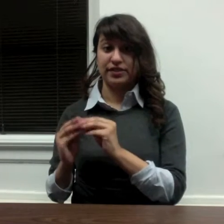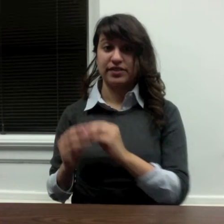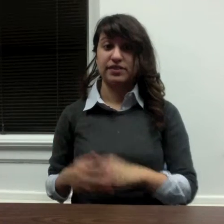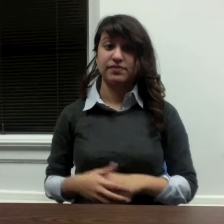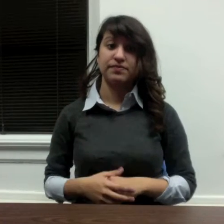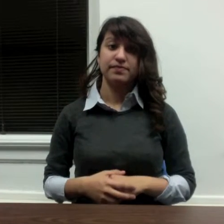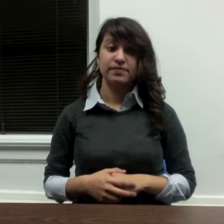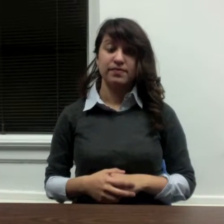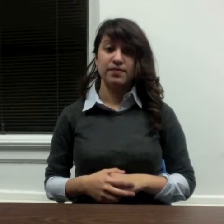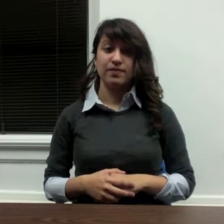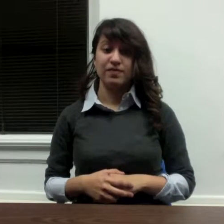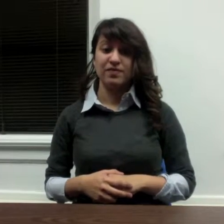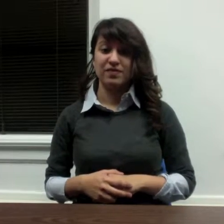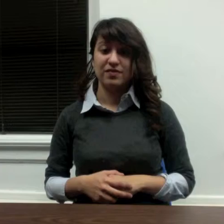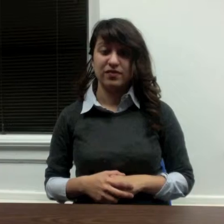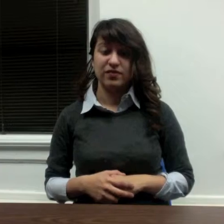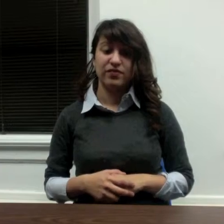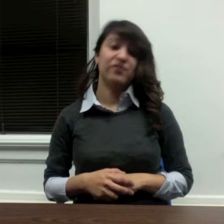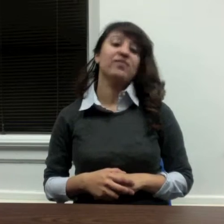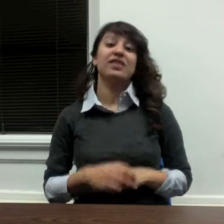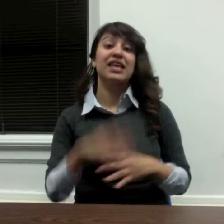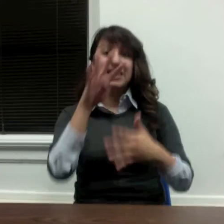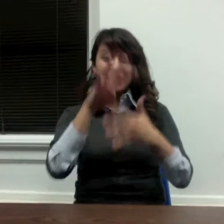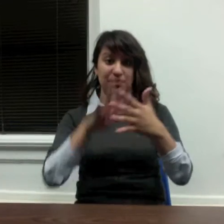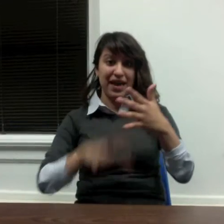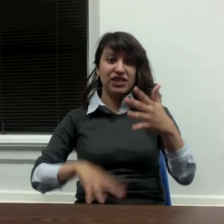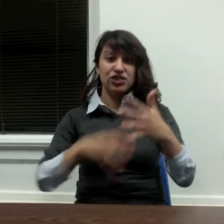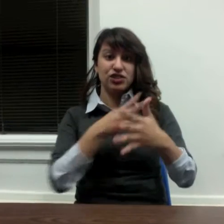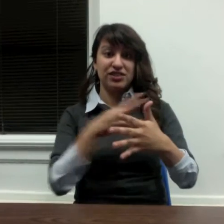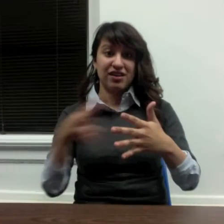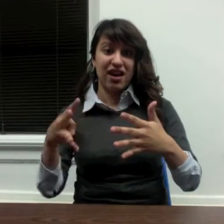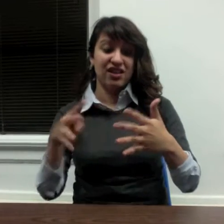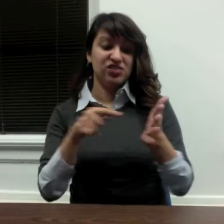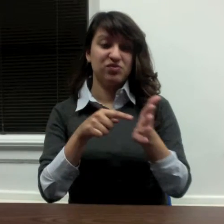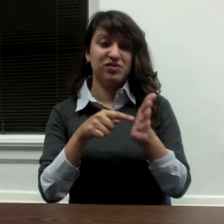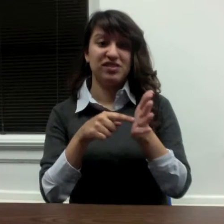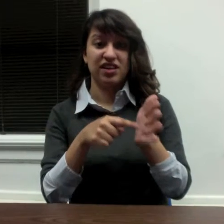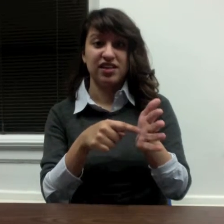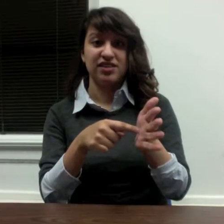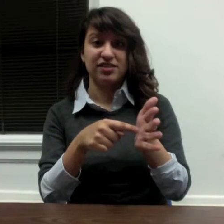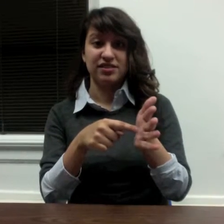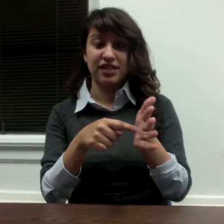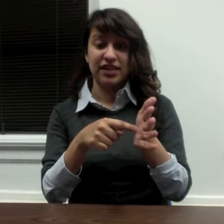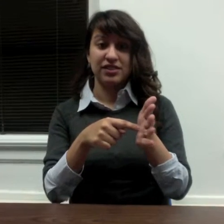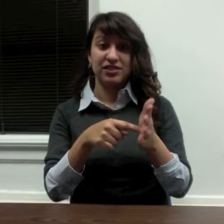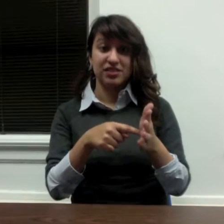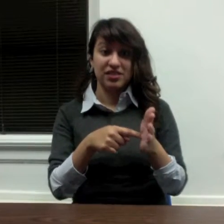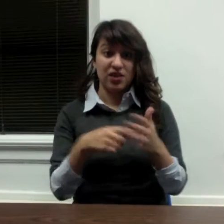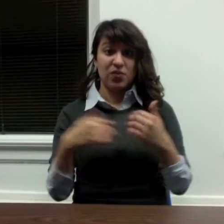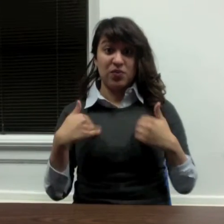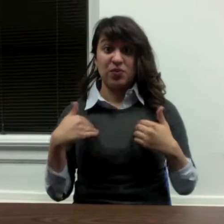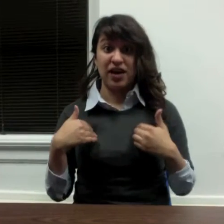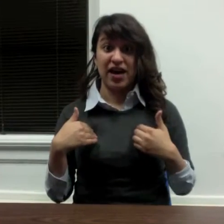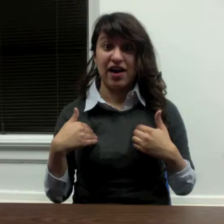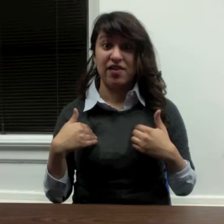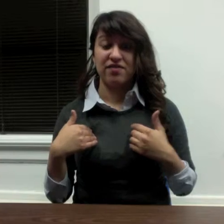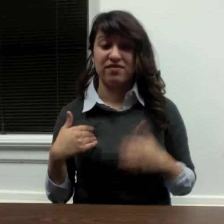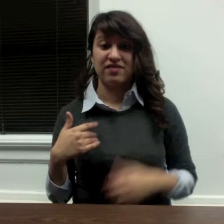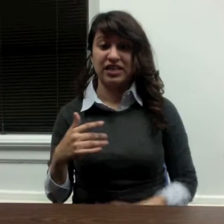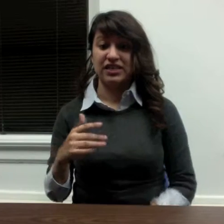According to the master schedule, we have approximately 24